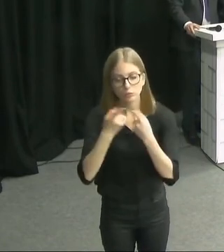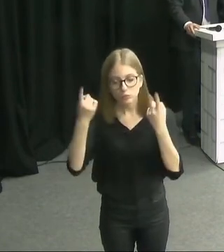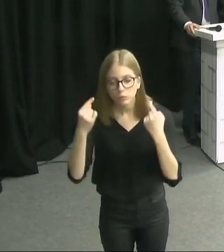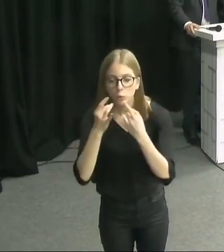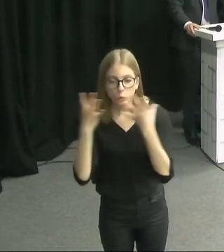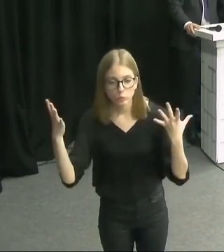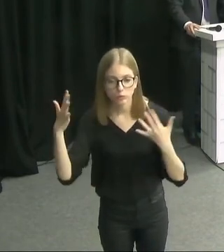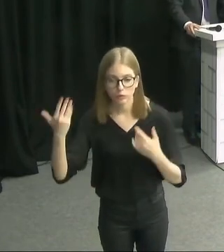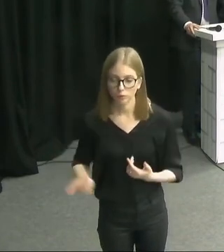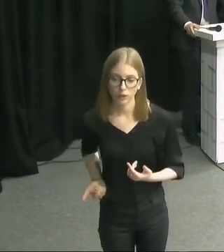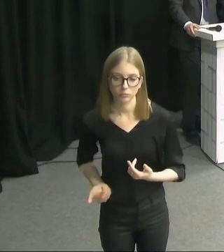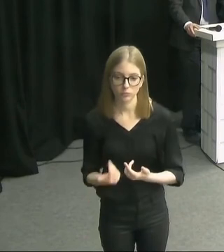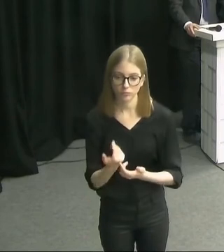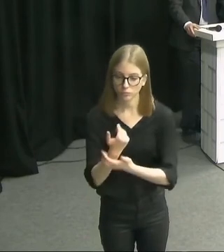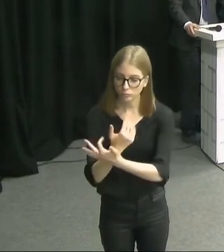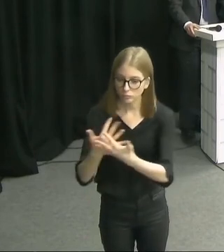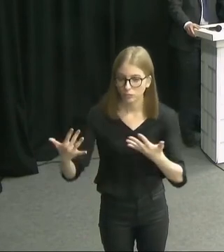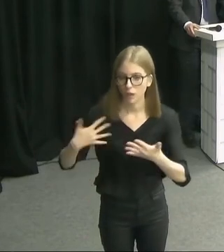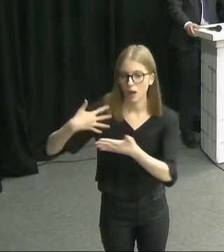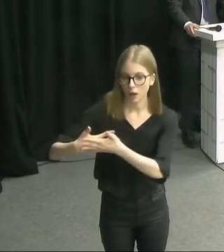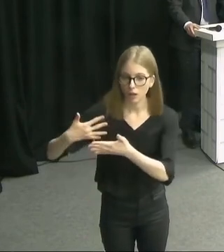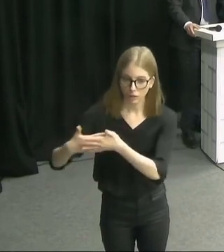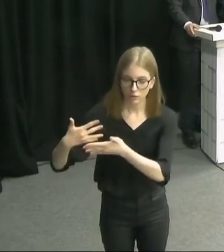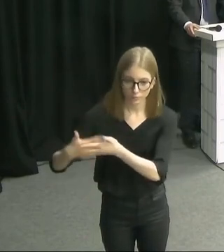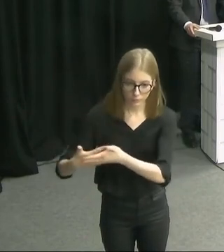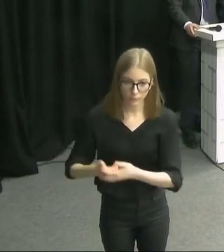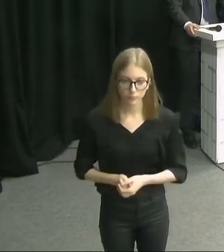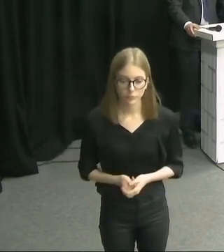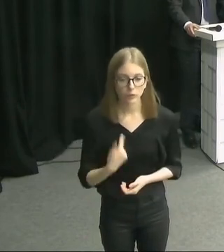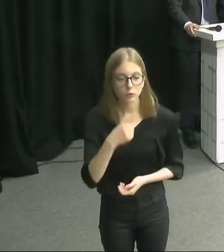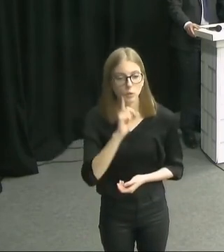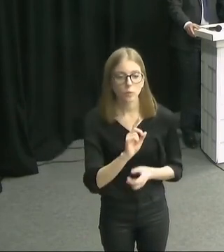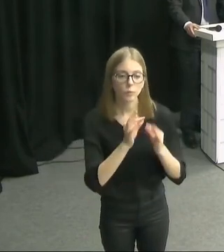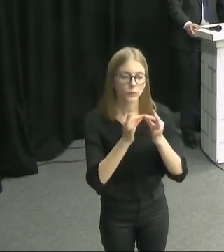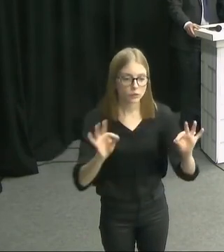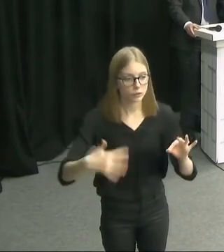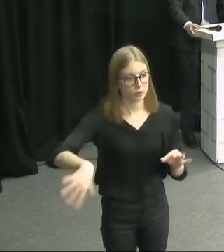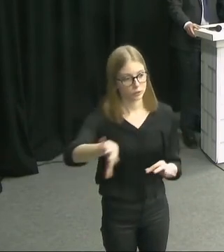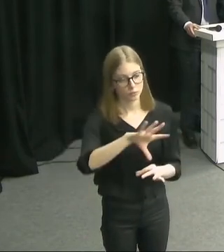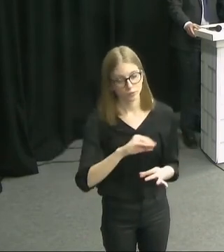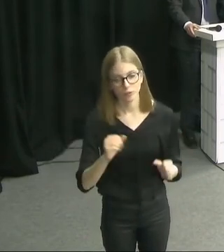our church. Our cultural life is very vibrant,